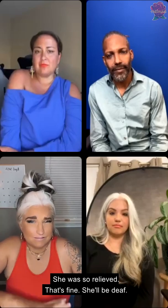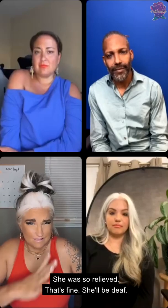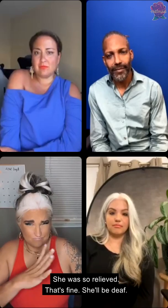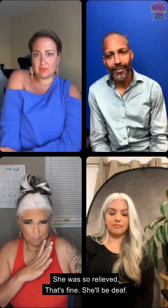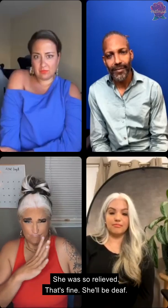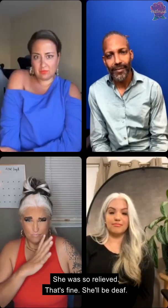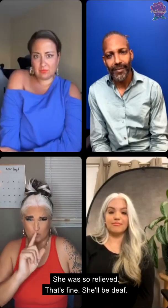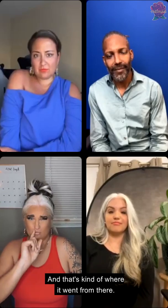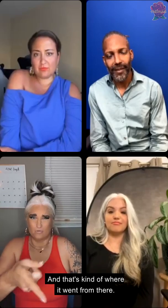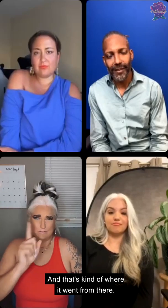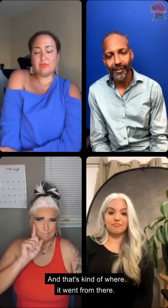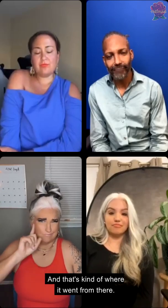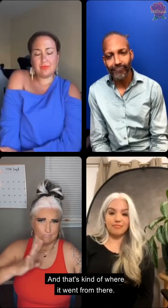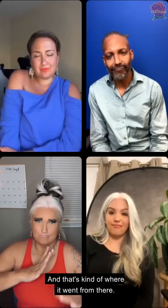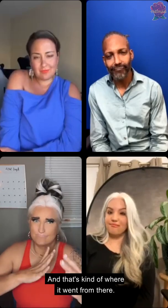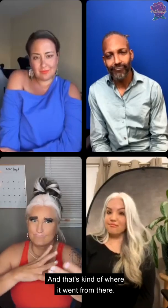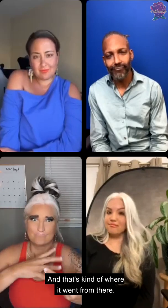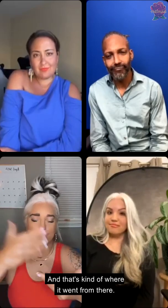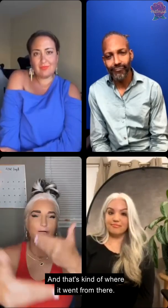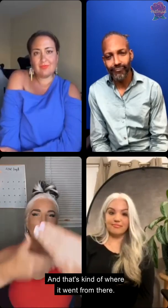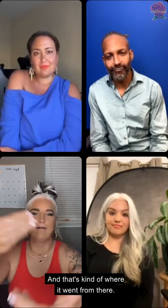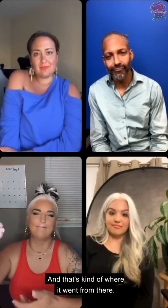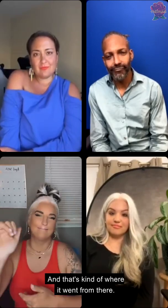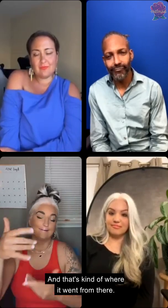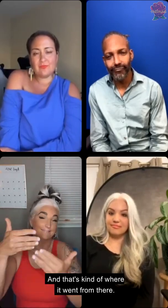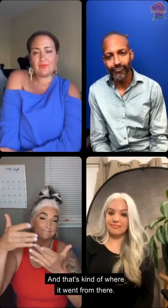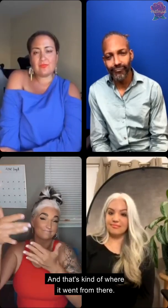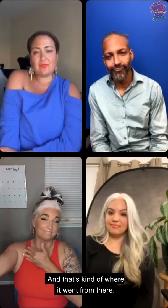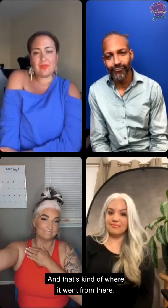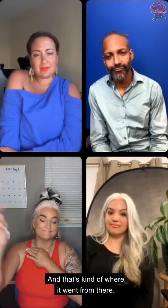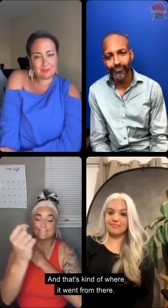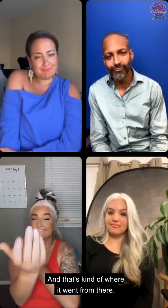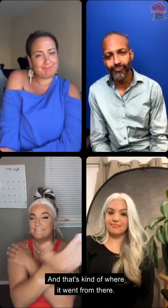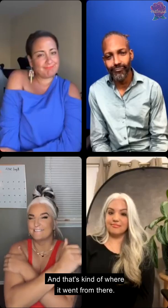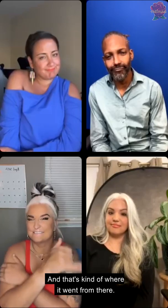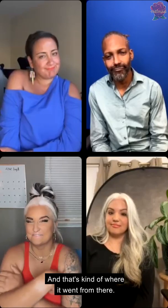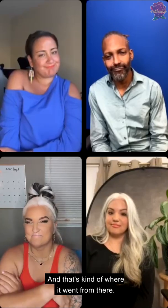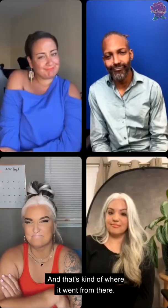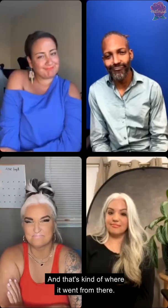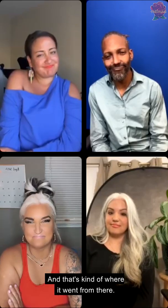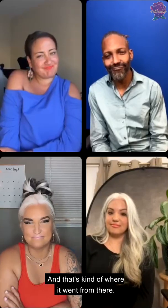so relieved. That's fine, she'll be deaf. And that's kind of where it went from there.